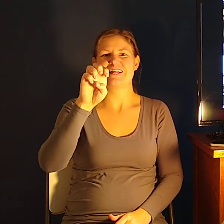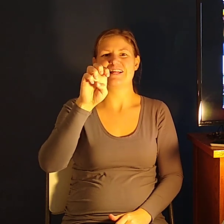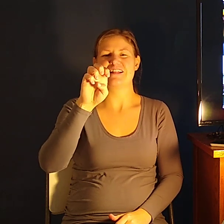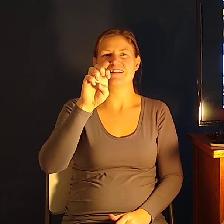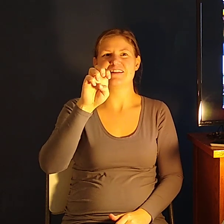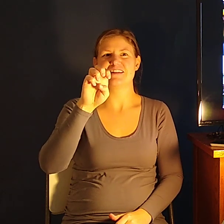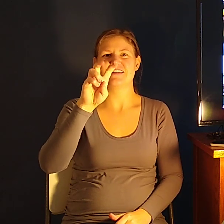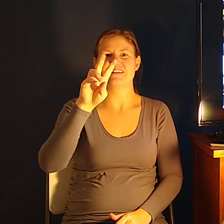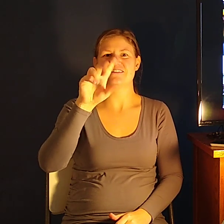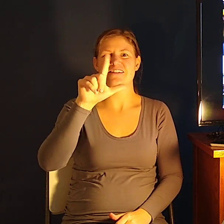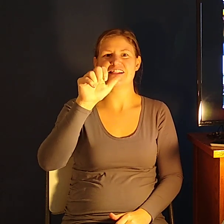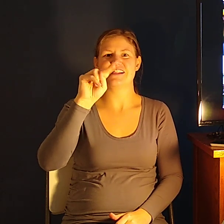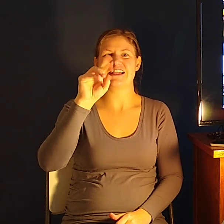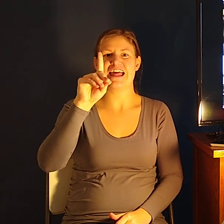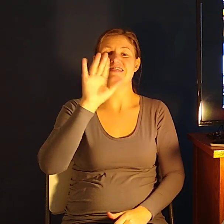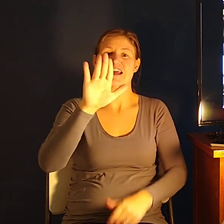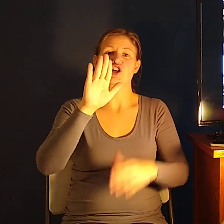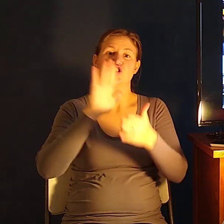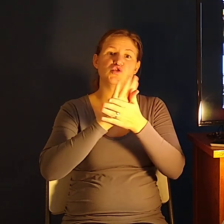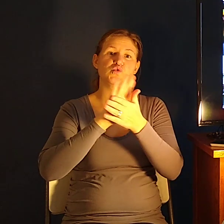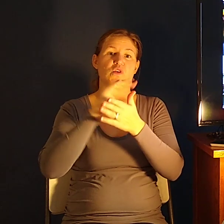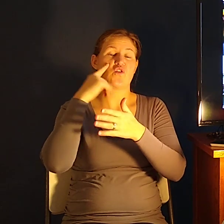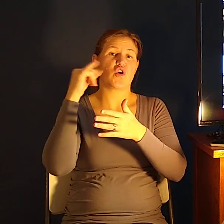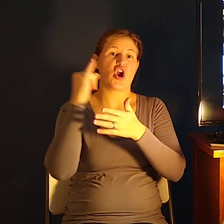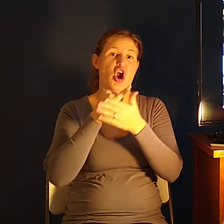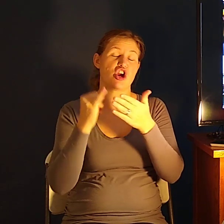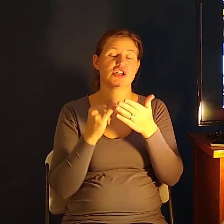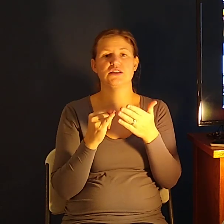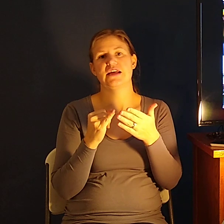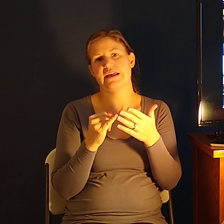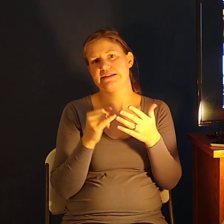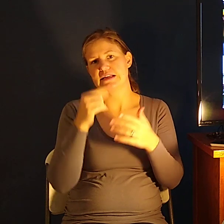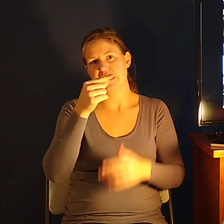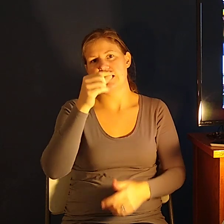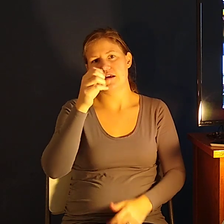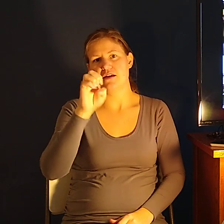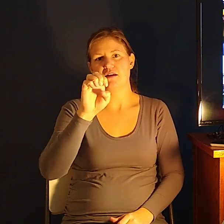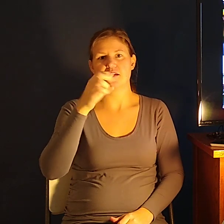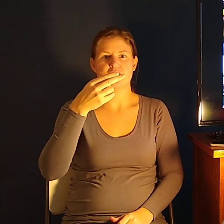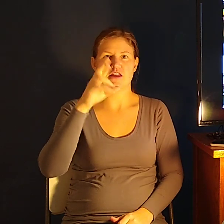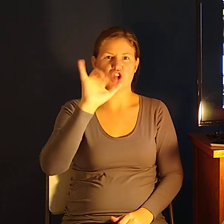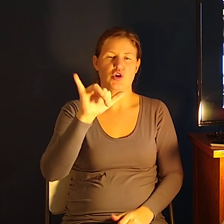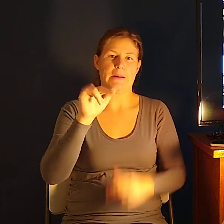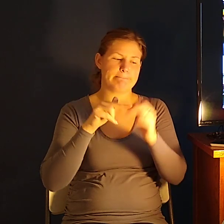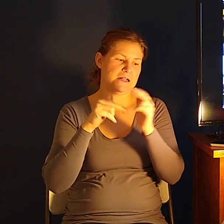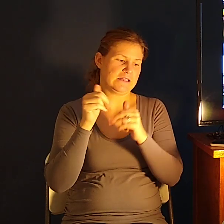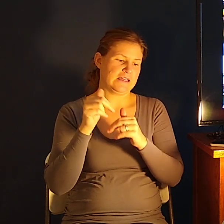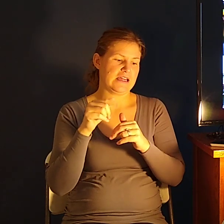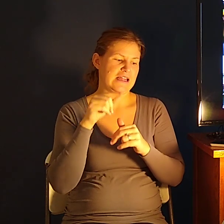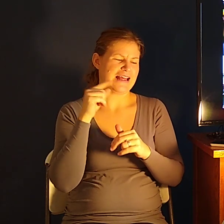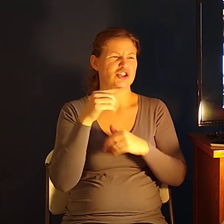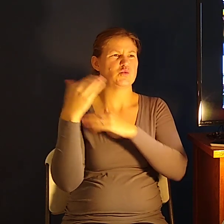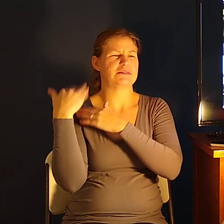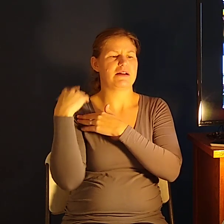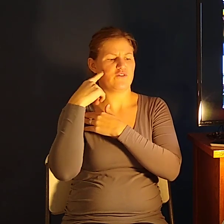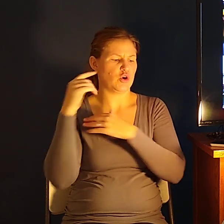Their School of Art is a Gehry building, and he's responsible for doing the